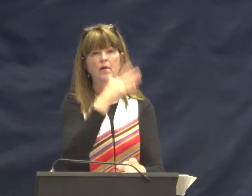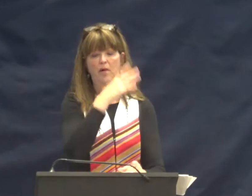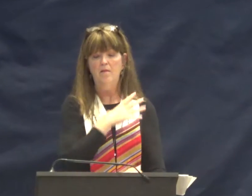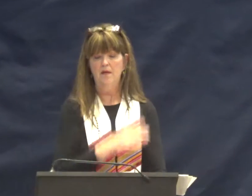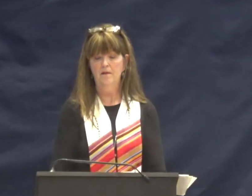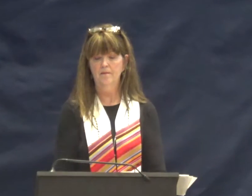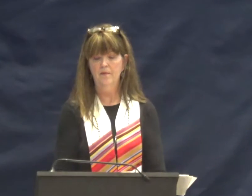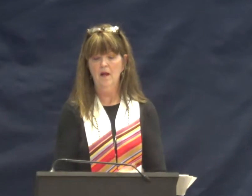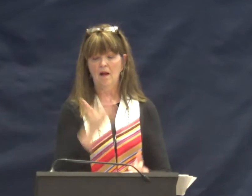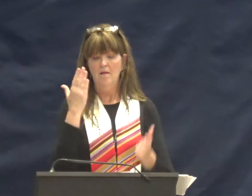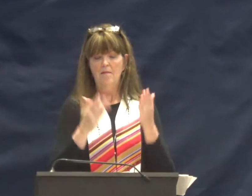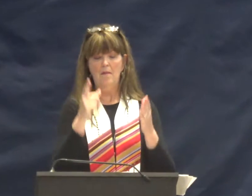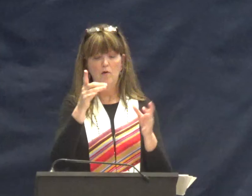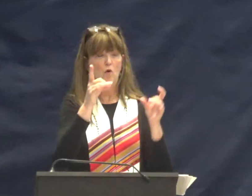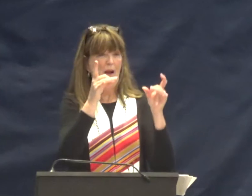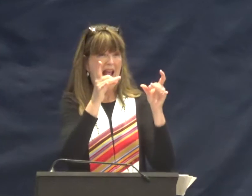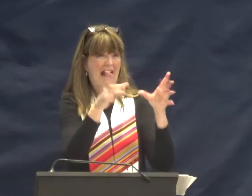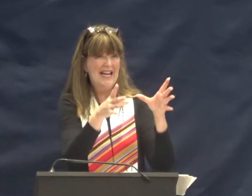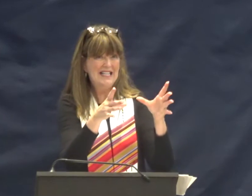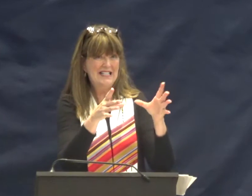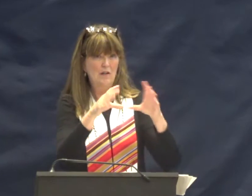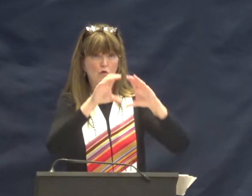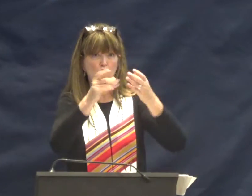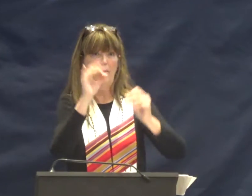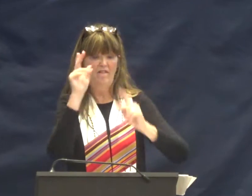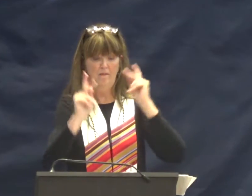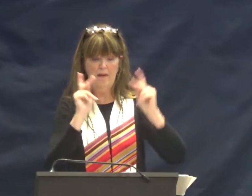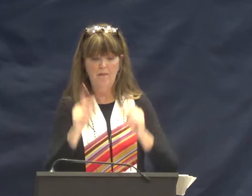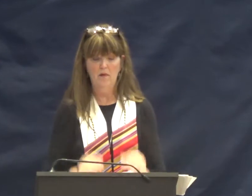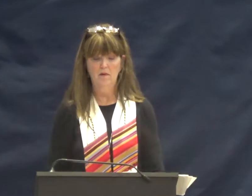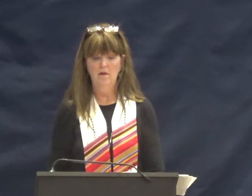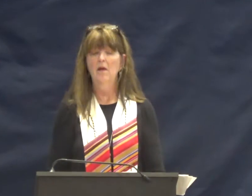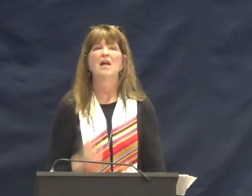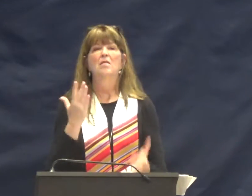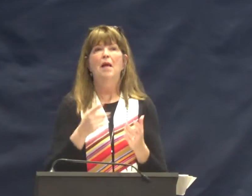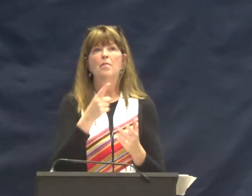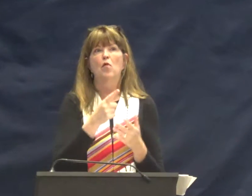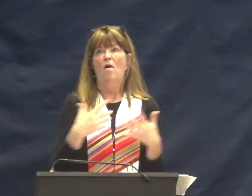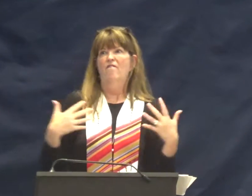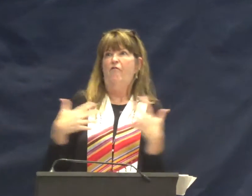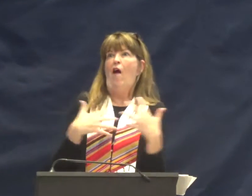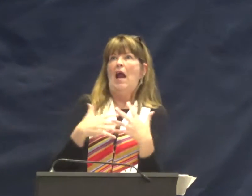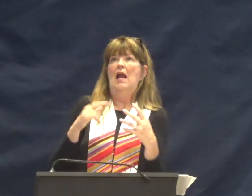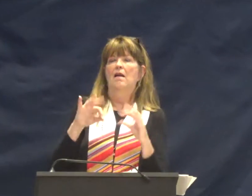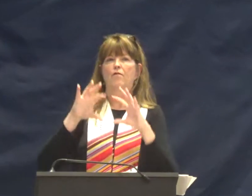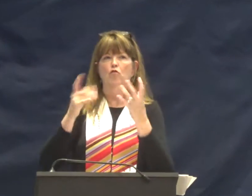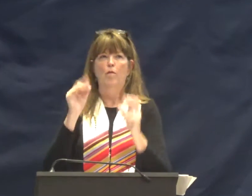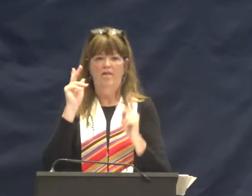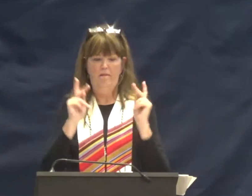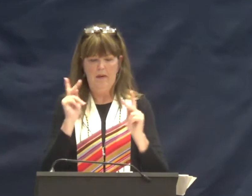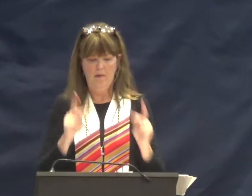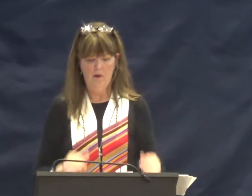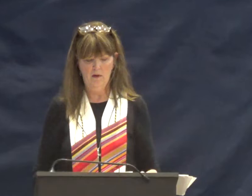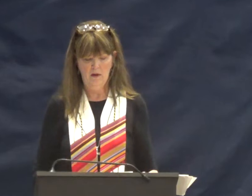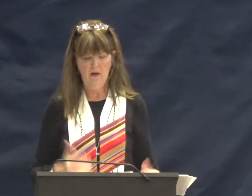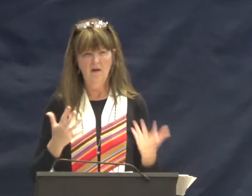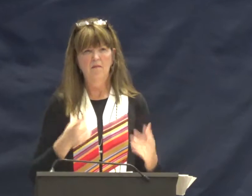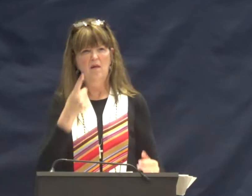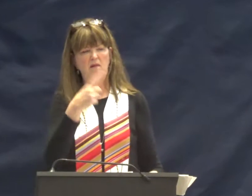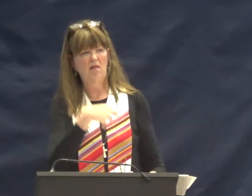Maybe it's oppression on women. Maybe it's hate for a specific group of people. Maybe it's fear of